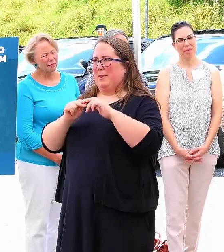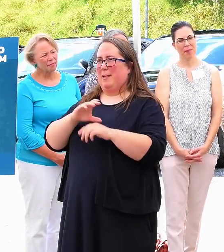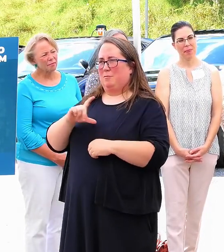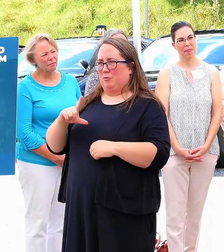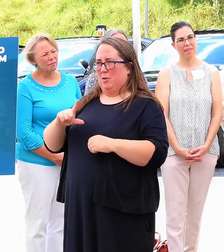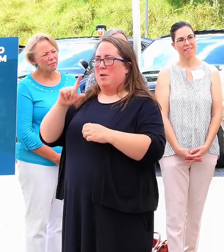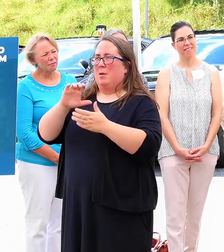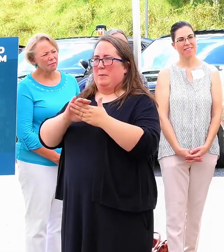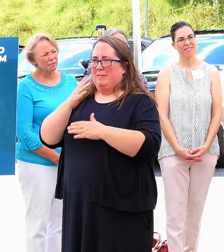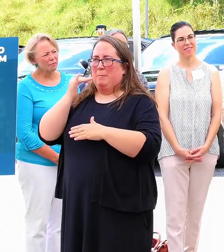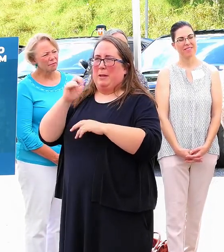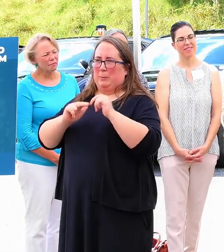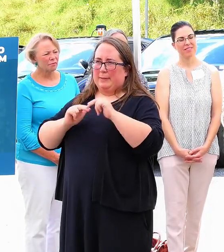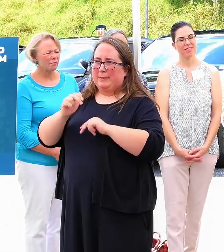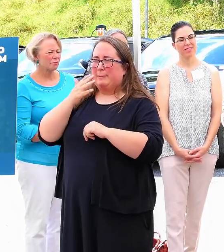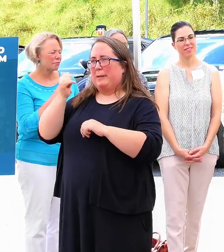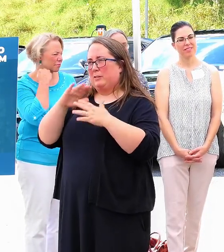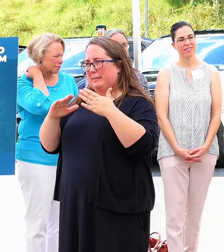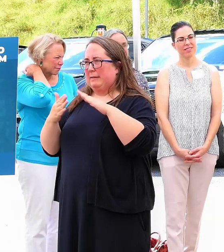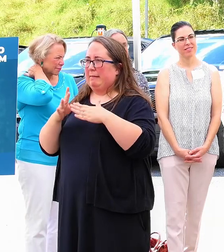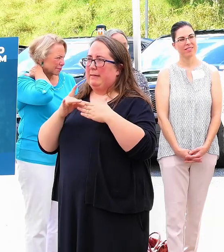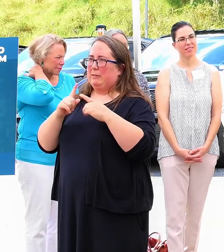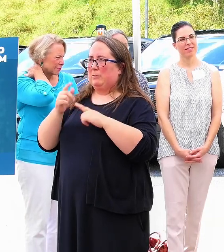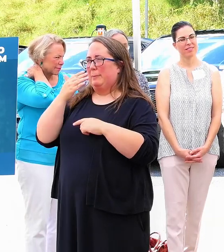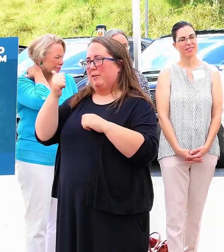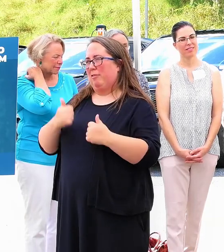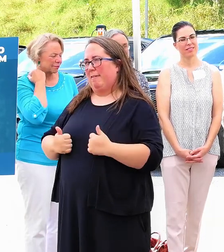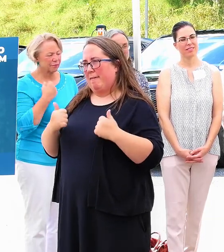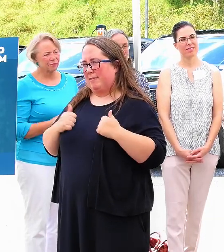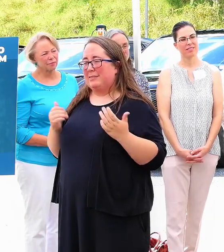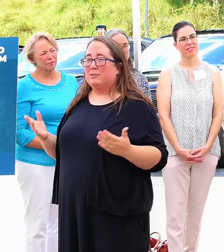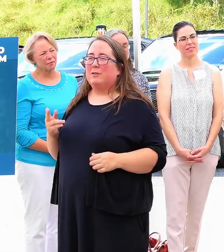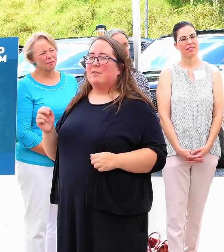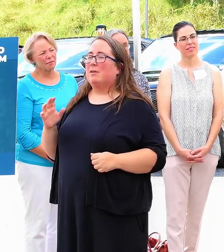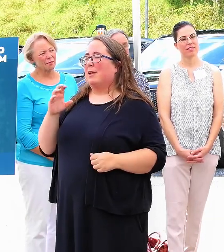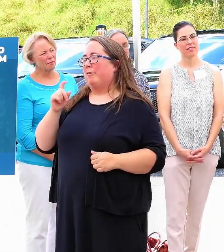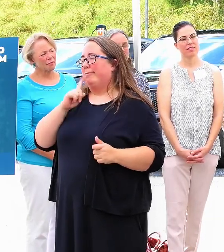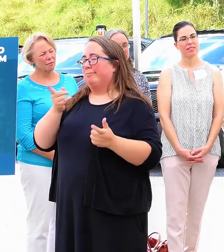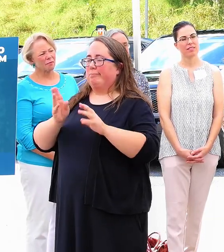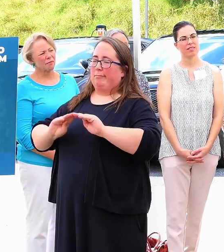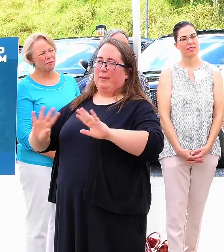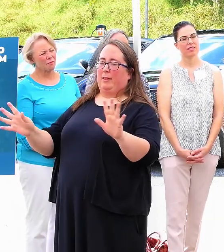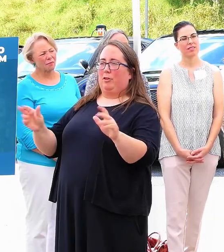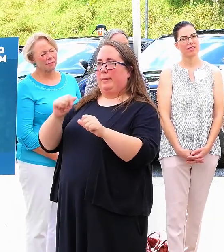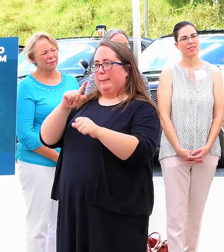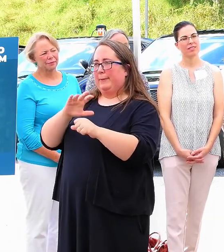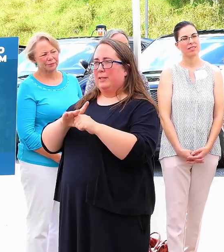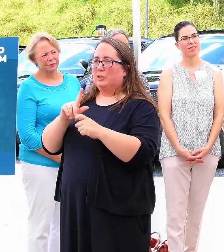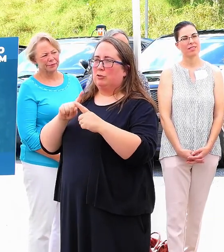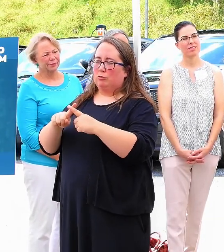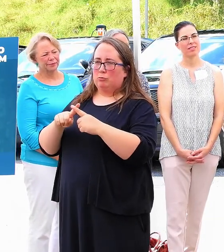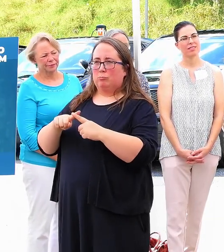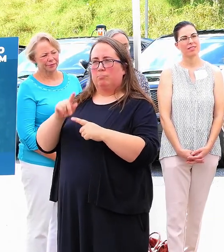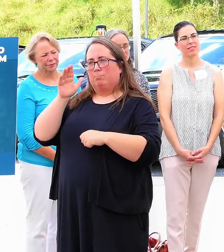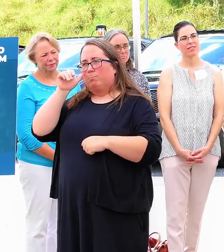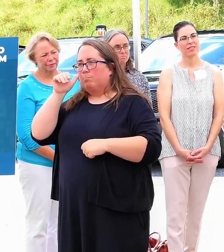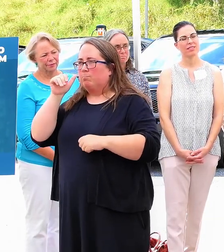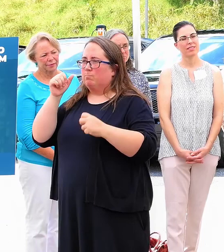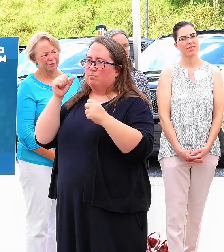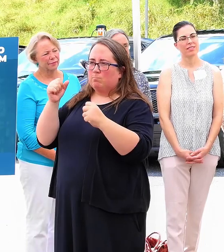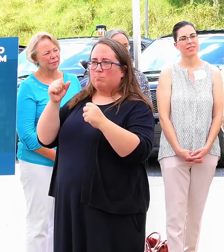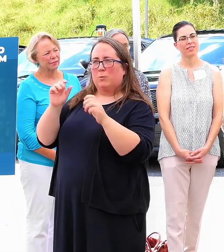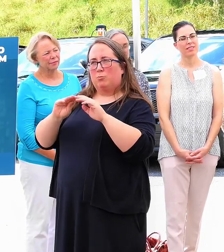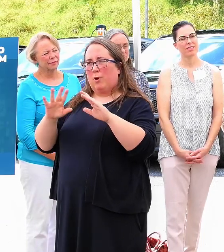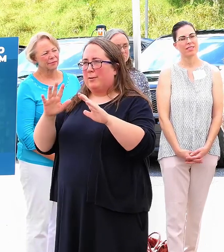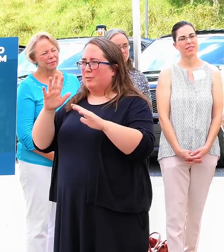that better buildings and cities lead to better lives, and Howard County is clearly committed to a resilient, sustainable, and brighter future